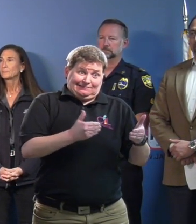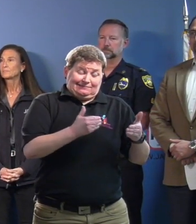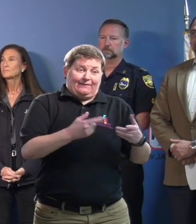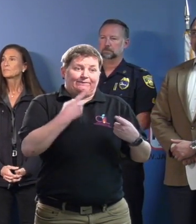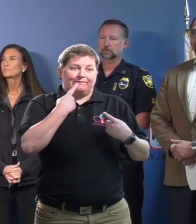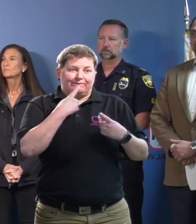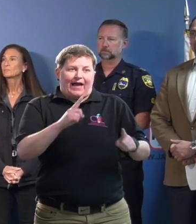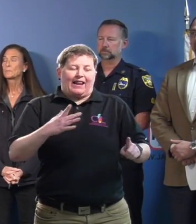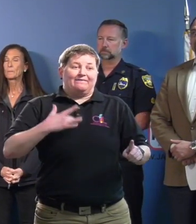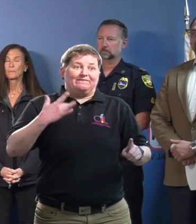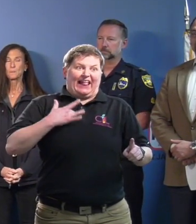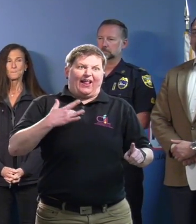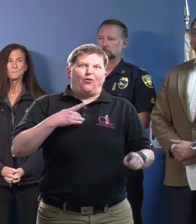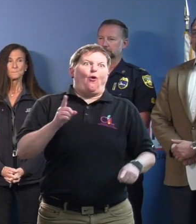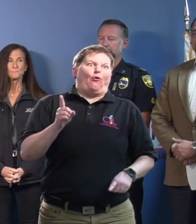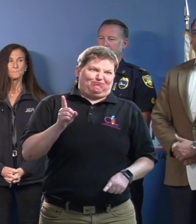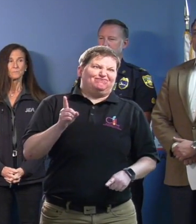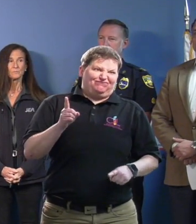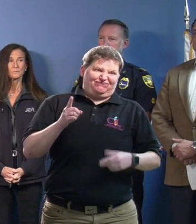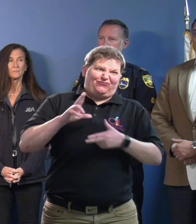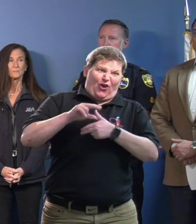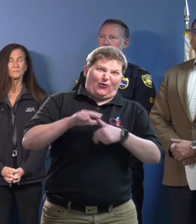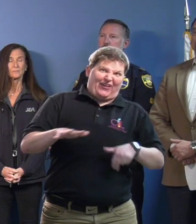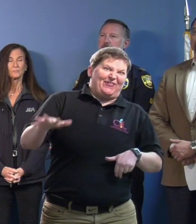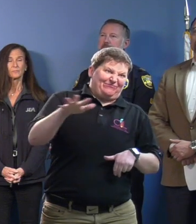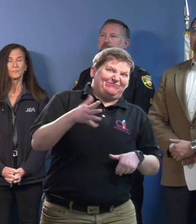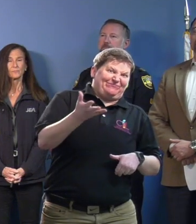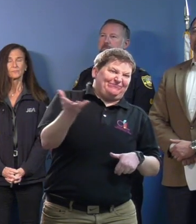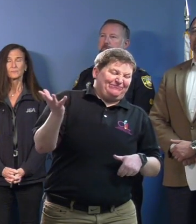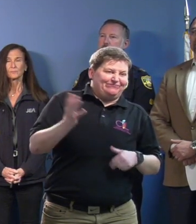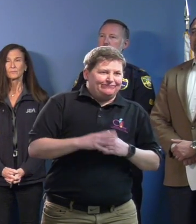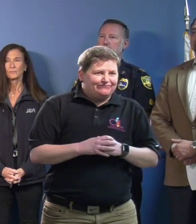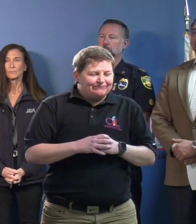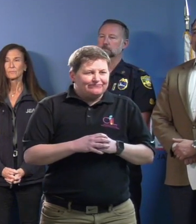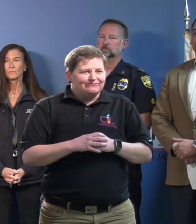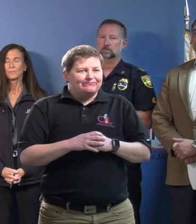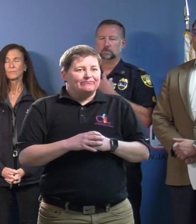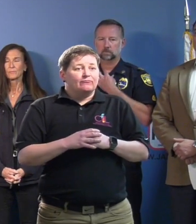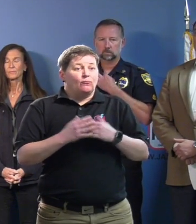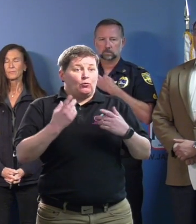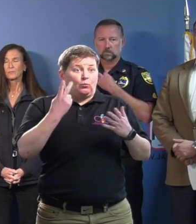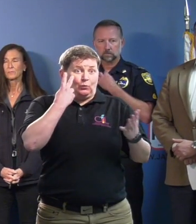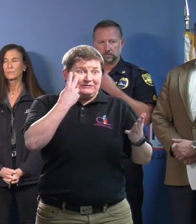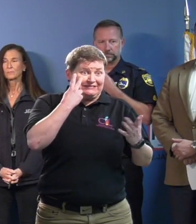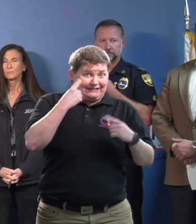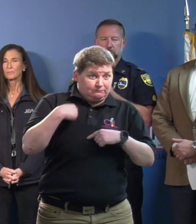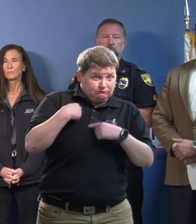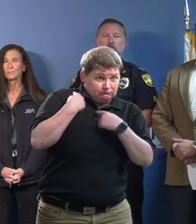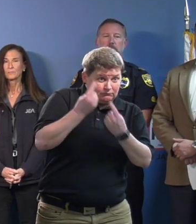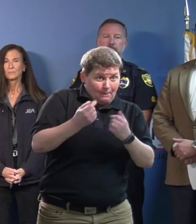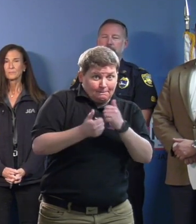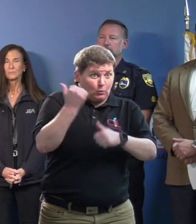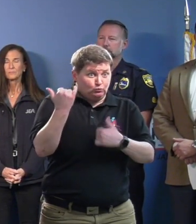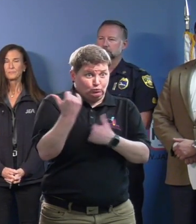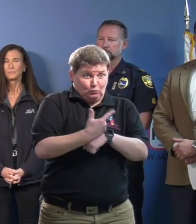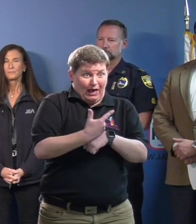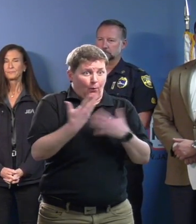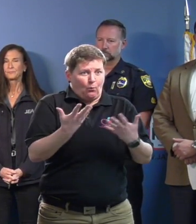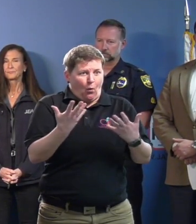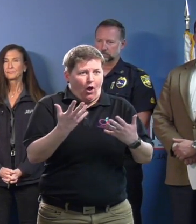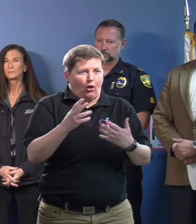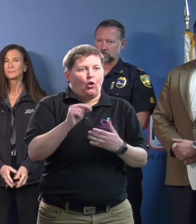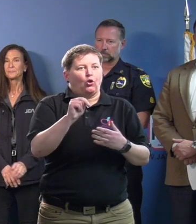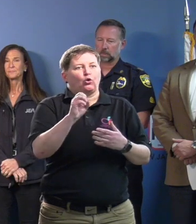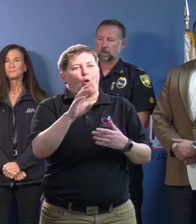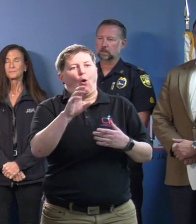storm beginning to make impact for us here. What we've seen most of the day, as you know, is the nor'easter that has been coming